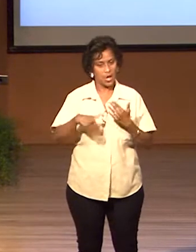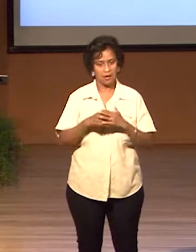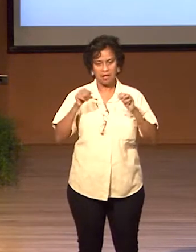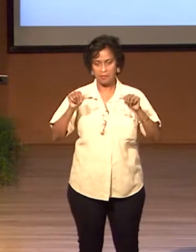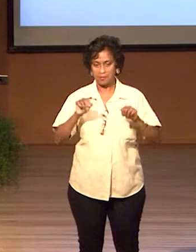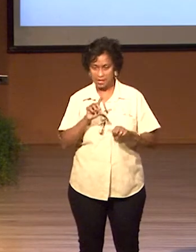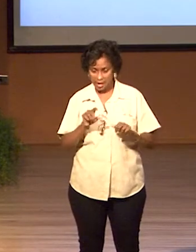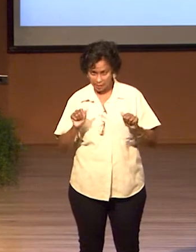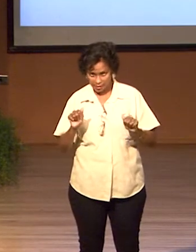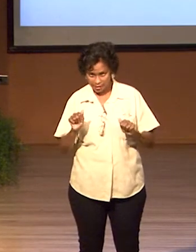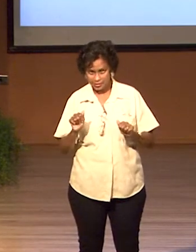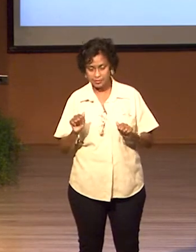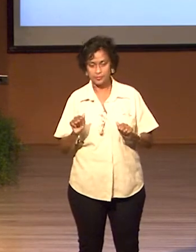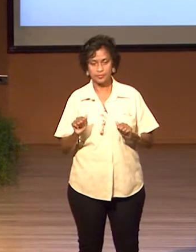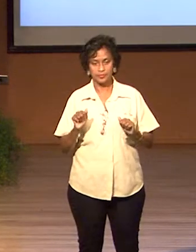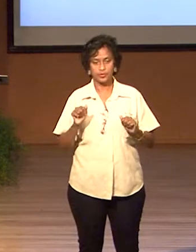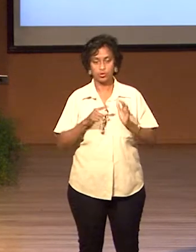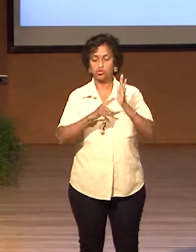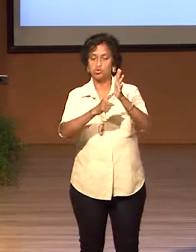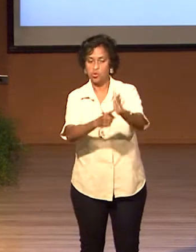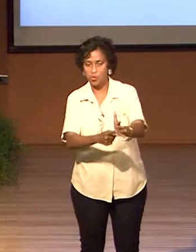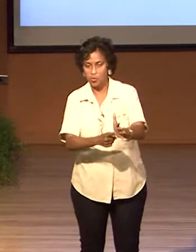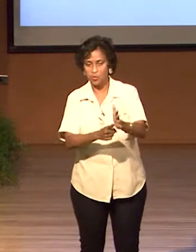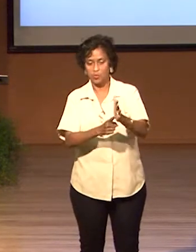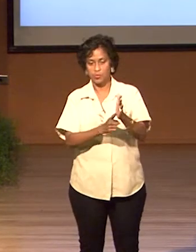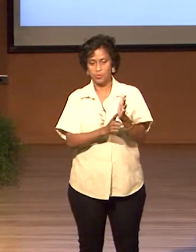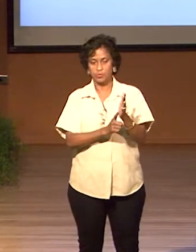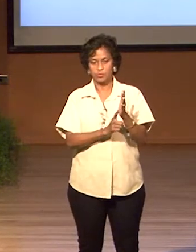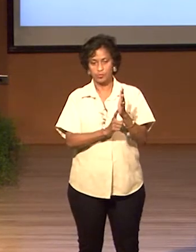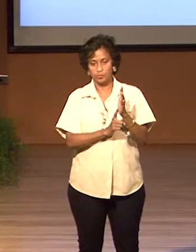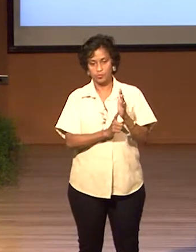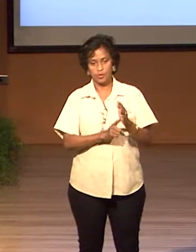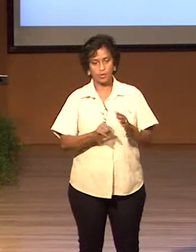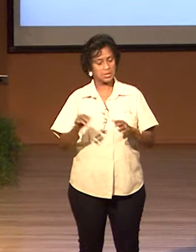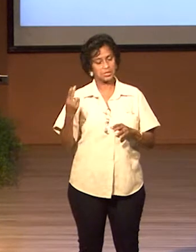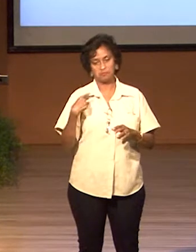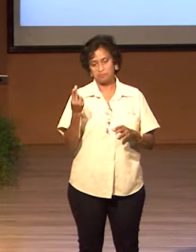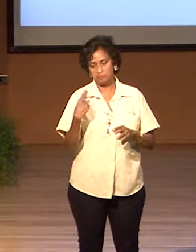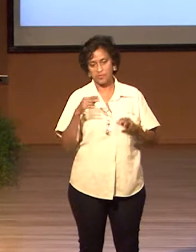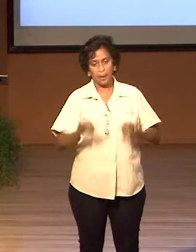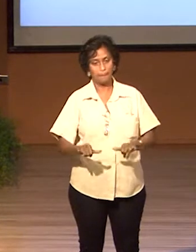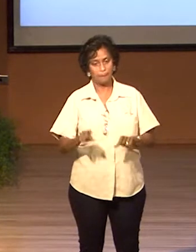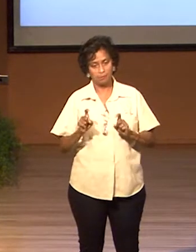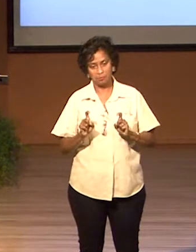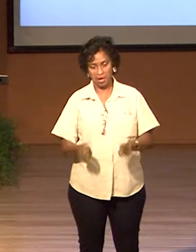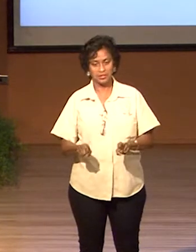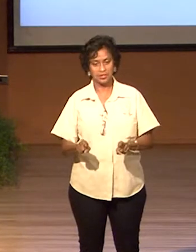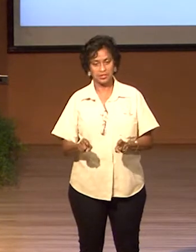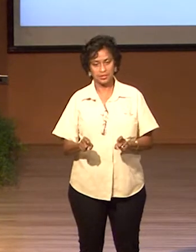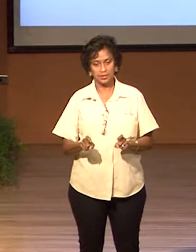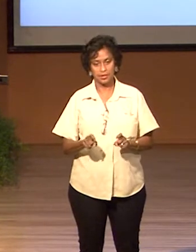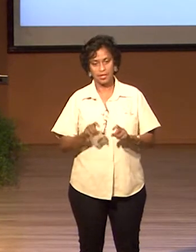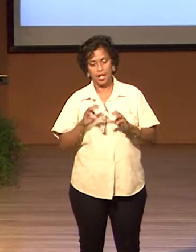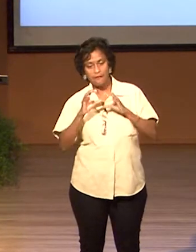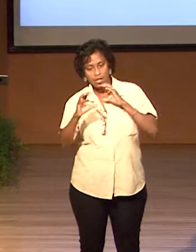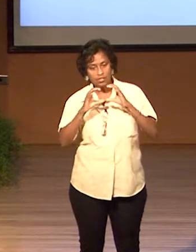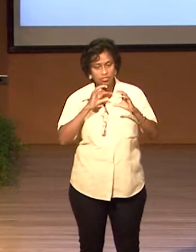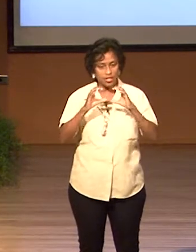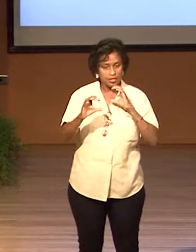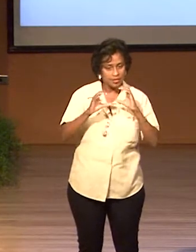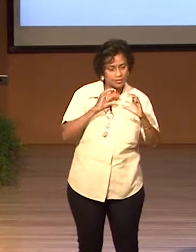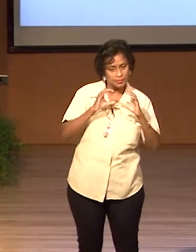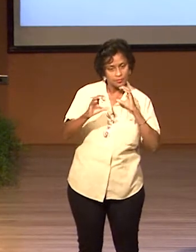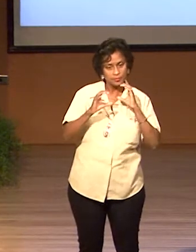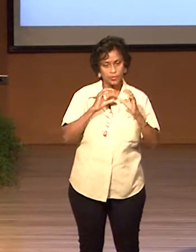address that as we deal with those who are on that, if you will, latter or less desirable half of the